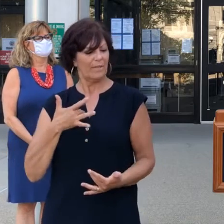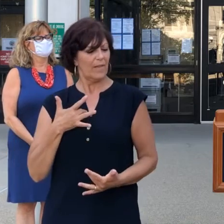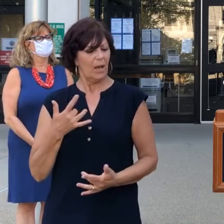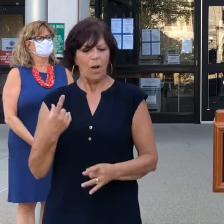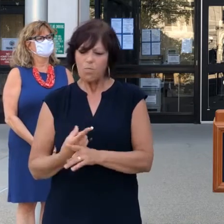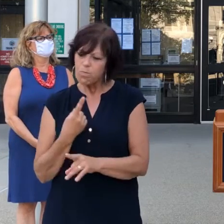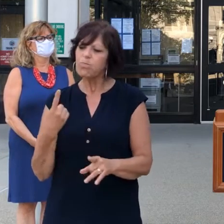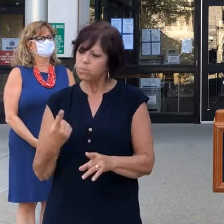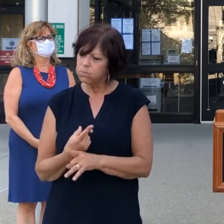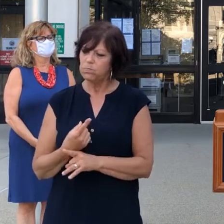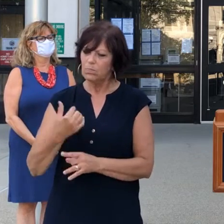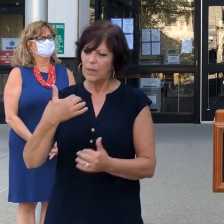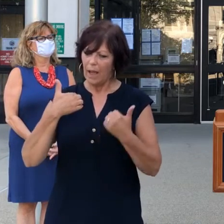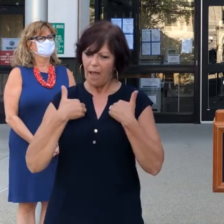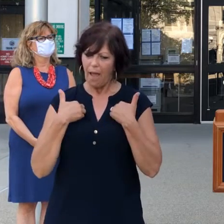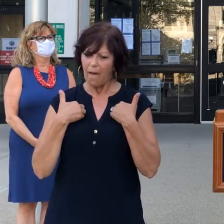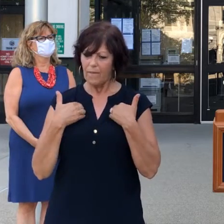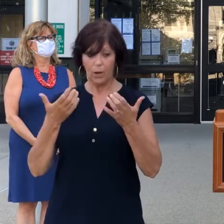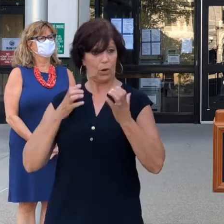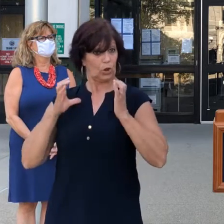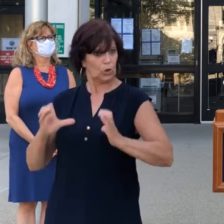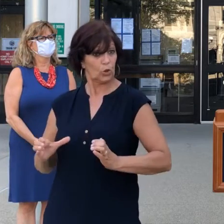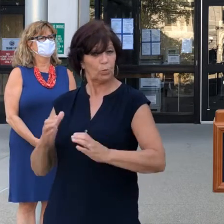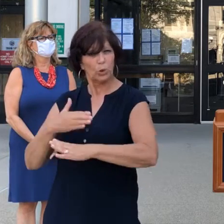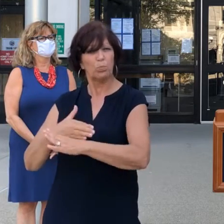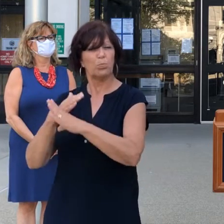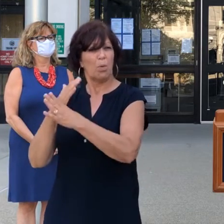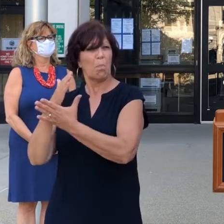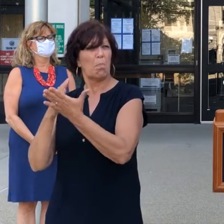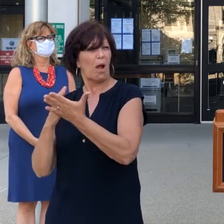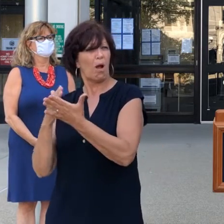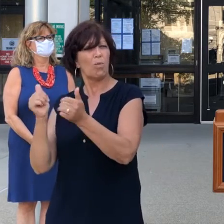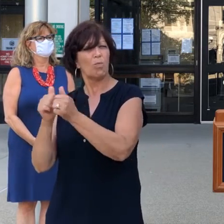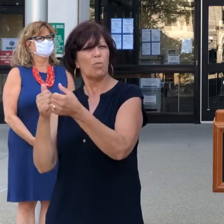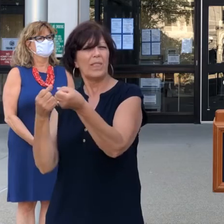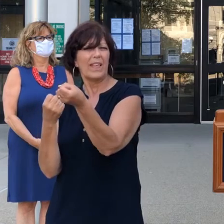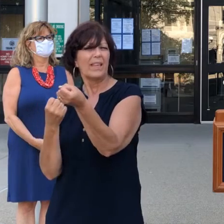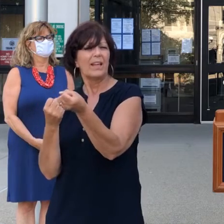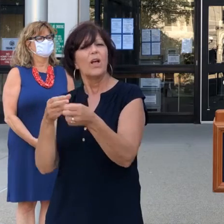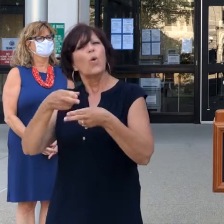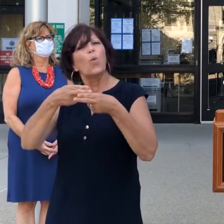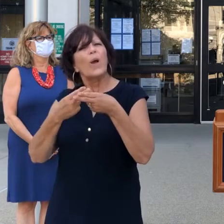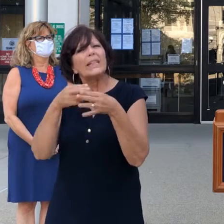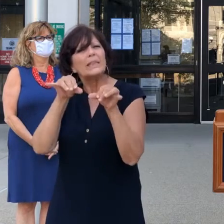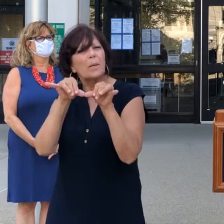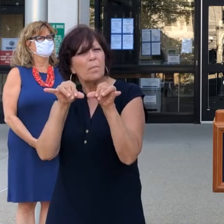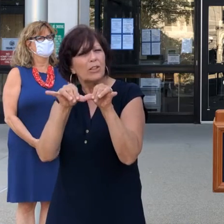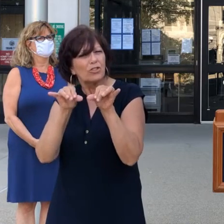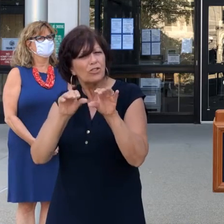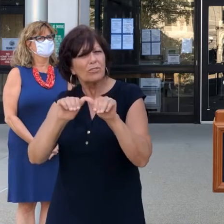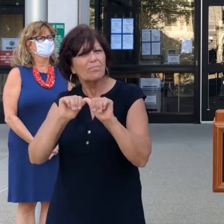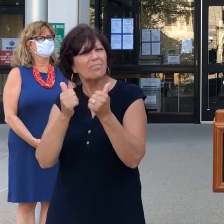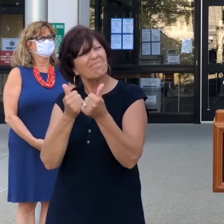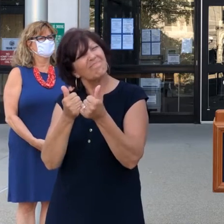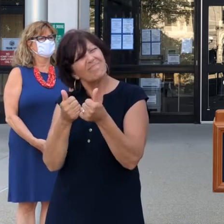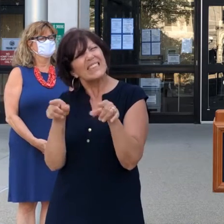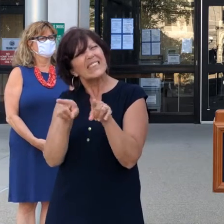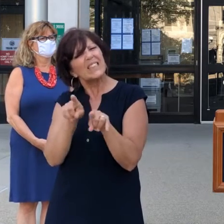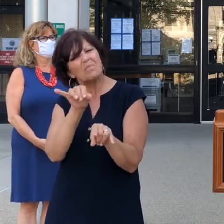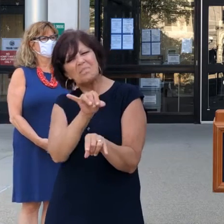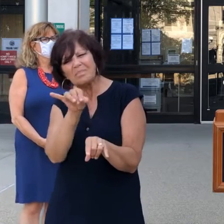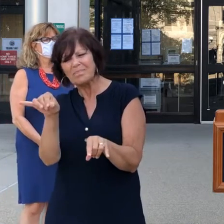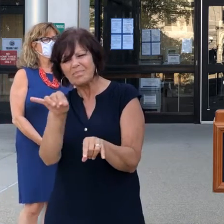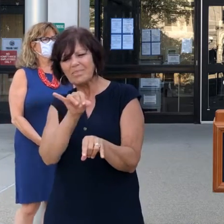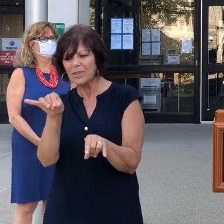had a consumer protection aspect existing in Erie County through the Weights and Measures Division, that we could fulfill that